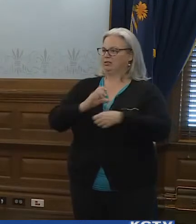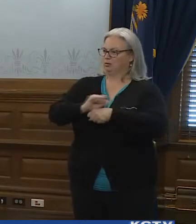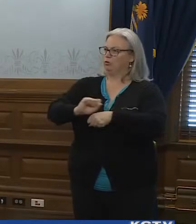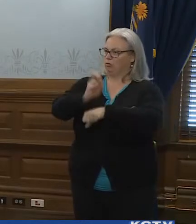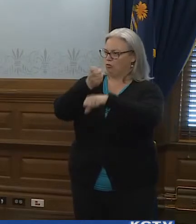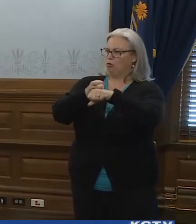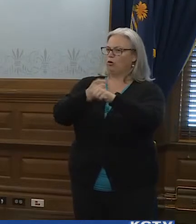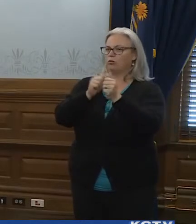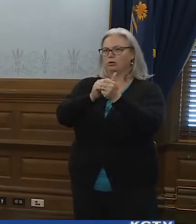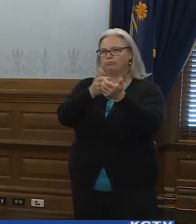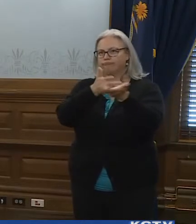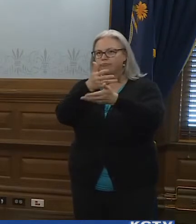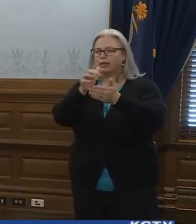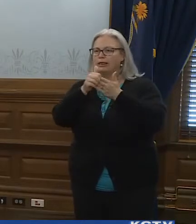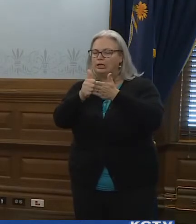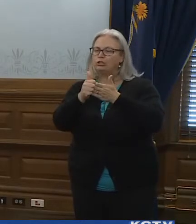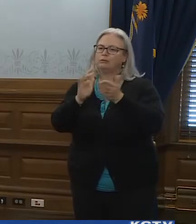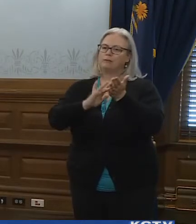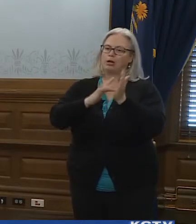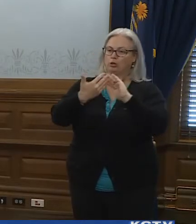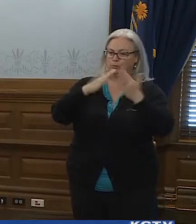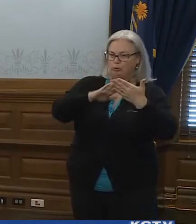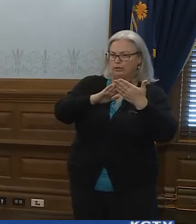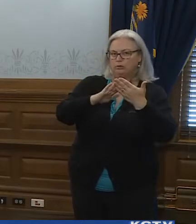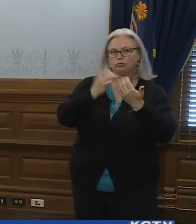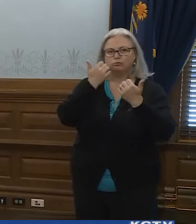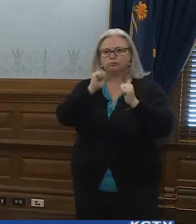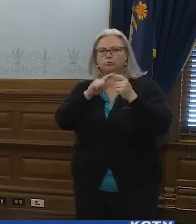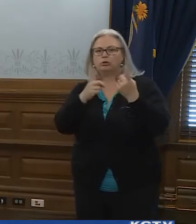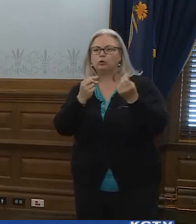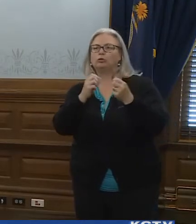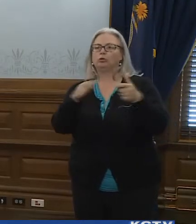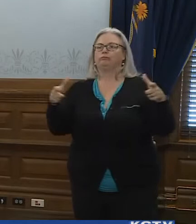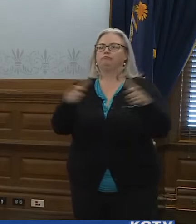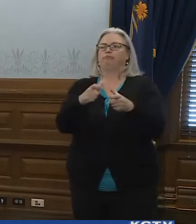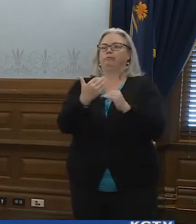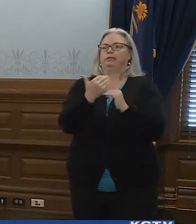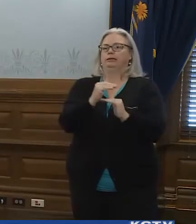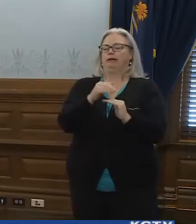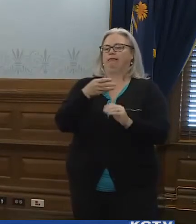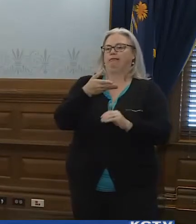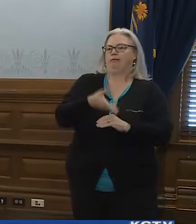hard with leadership and with the medical community to do what they can do to contain it there. So